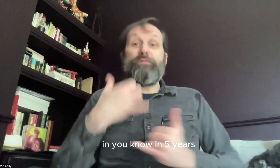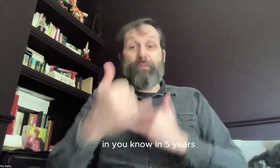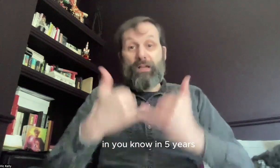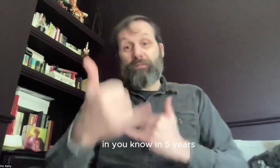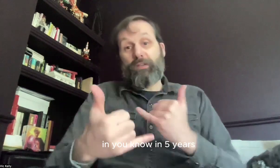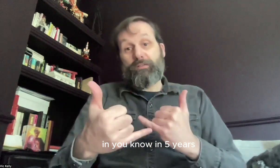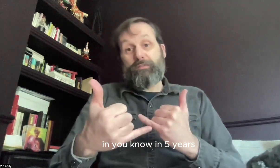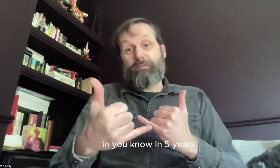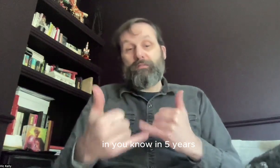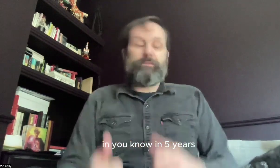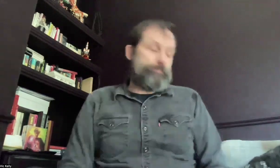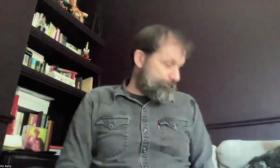5 years.